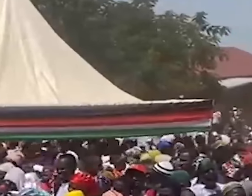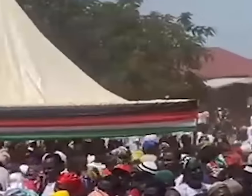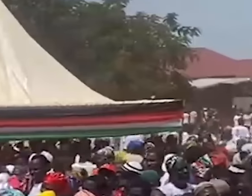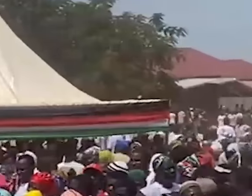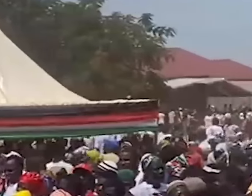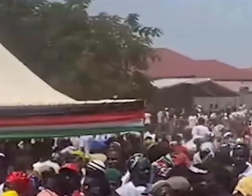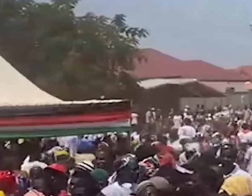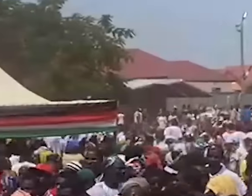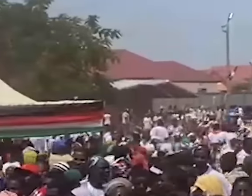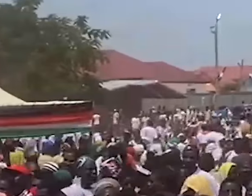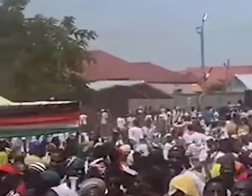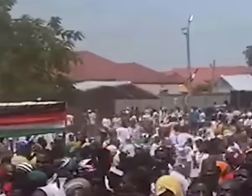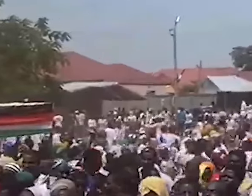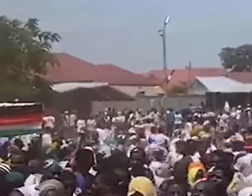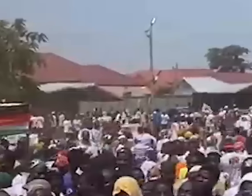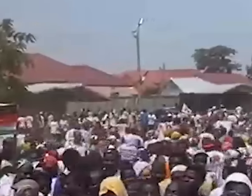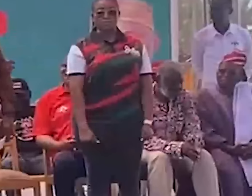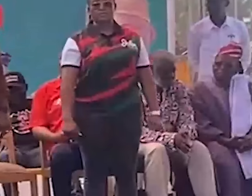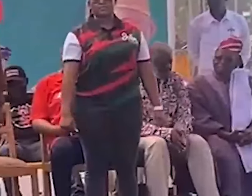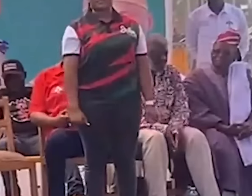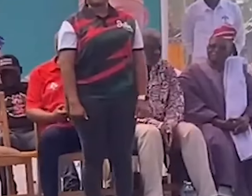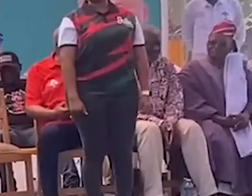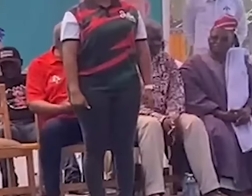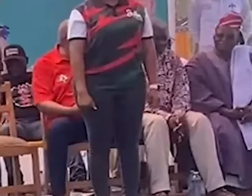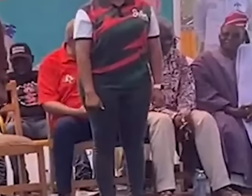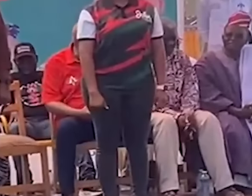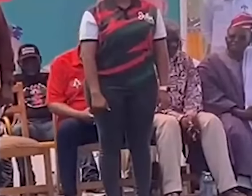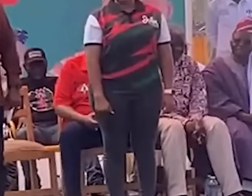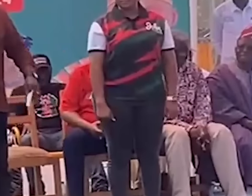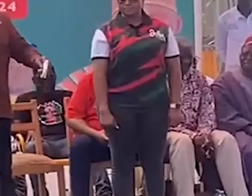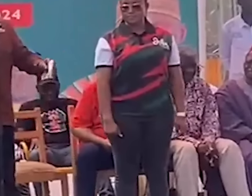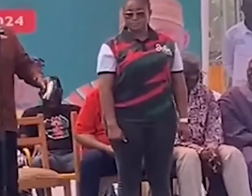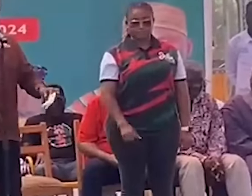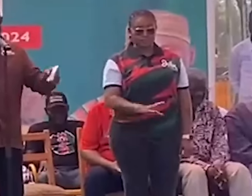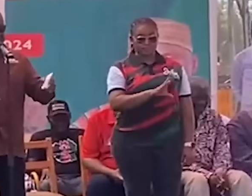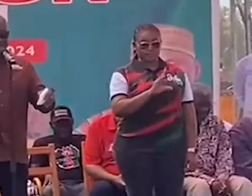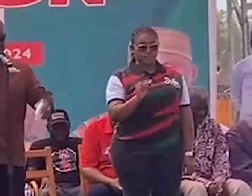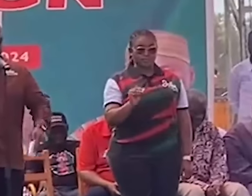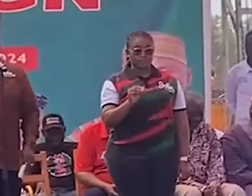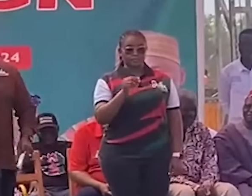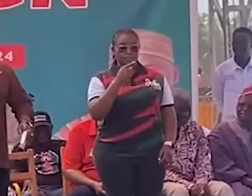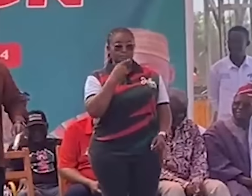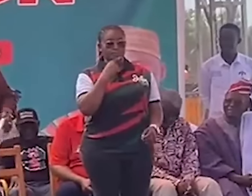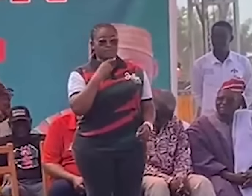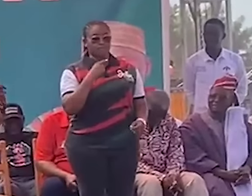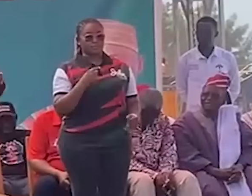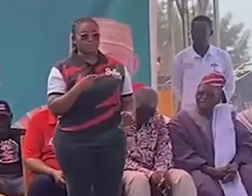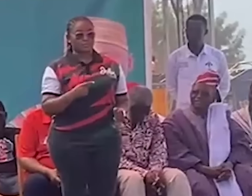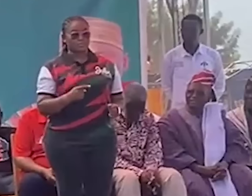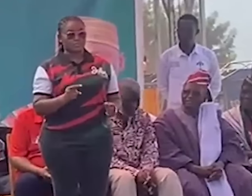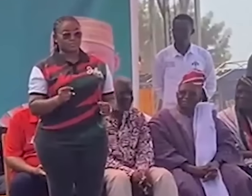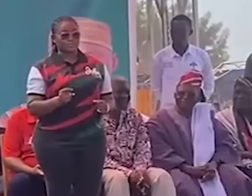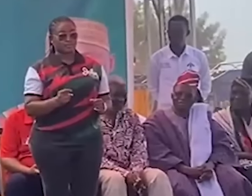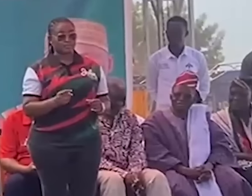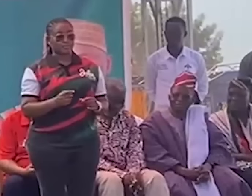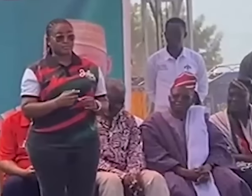if you remember, Baba, black sheep, have you any wool? Then we had Humpty Dumpty sat on a wall. Humpty Dumpty had a